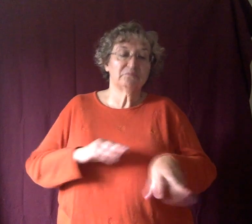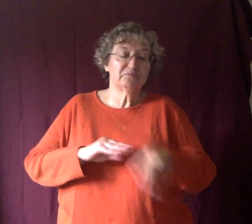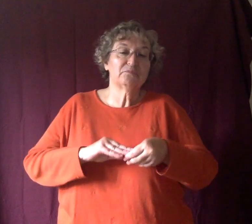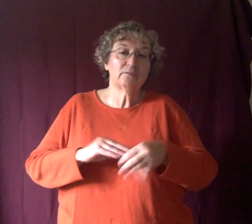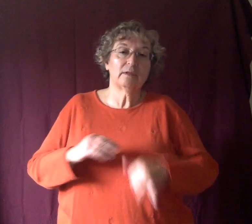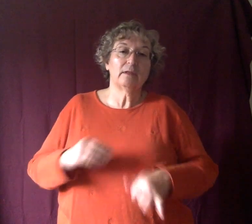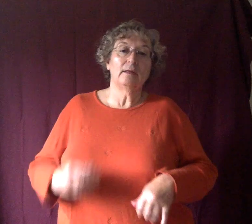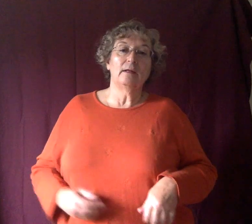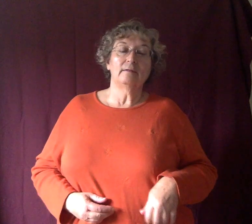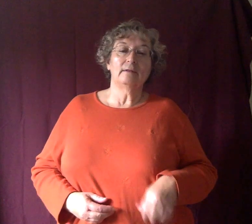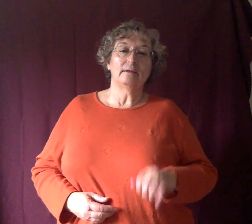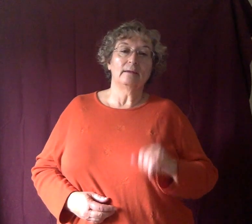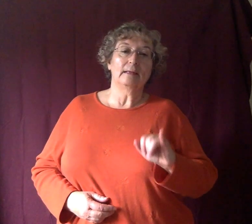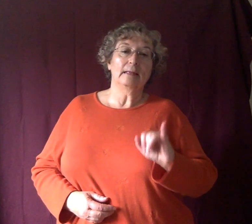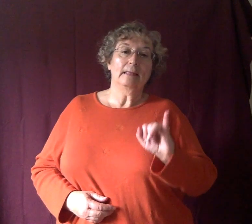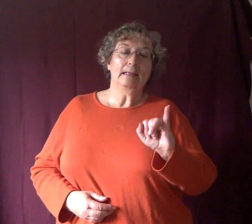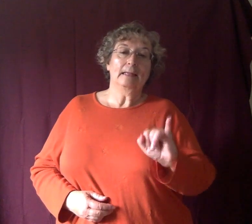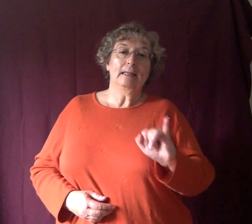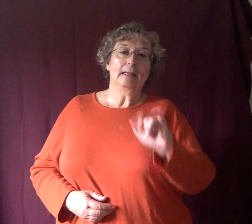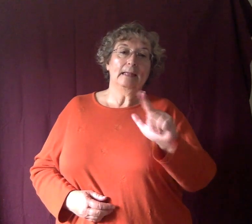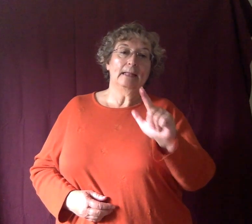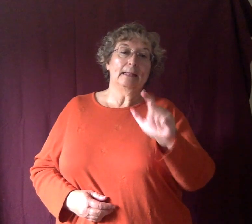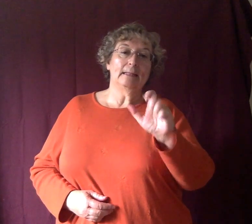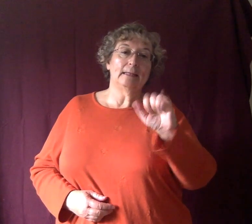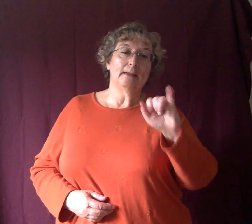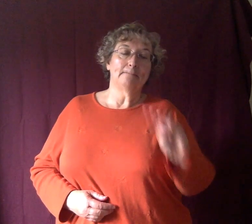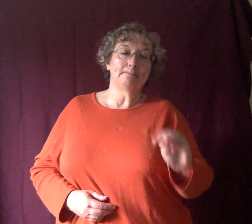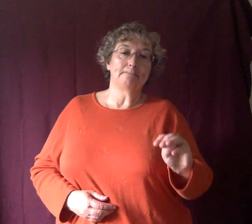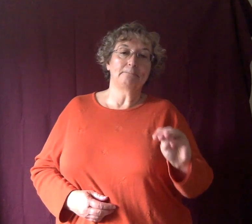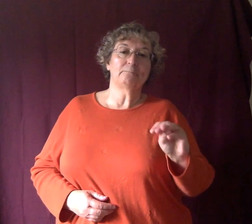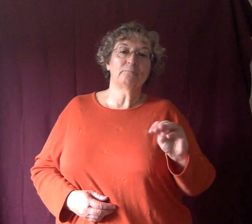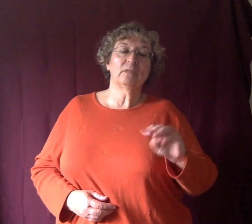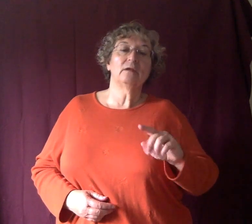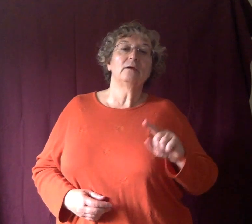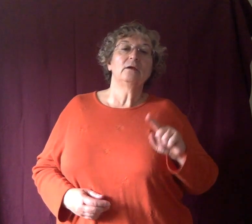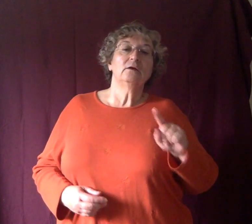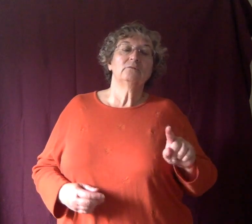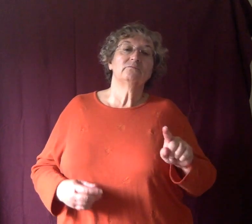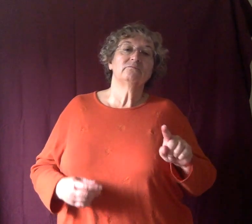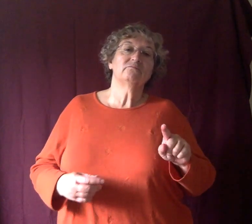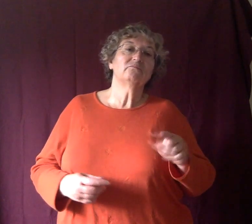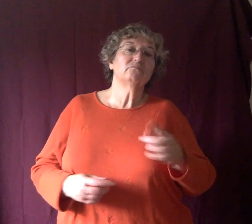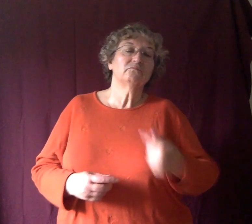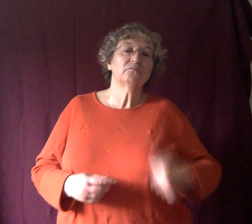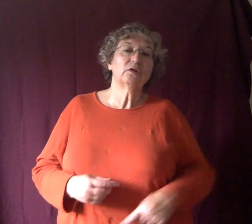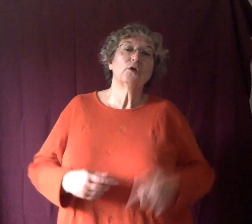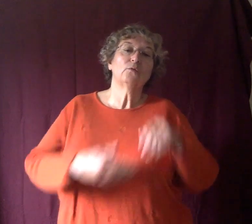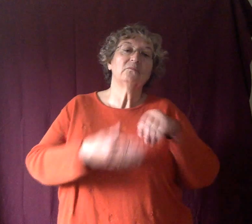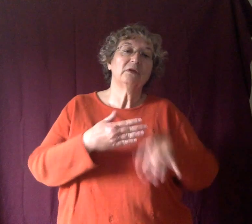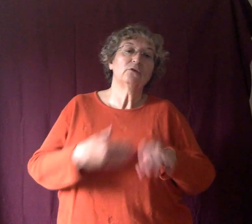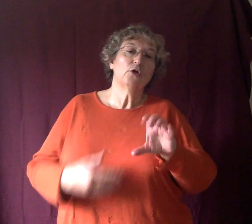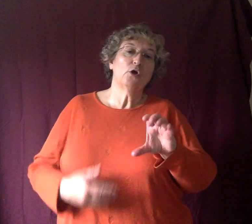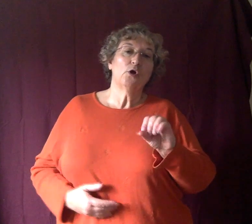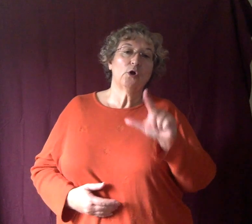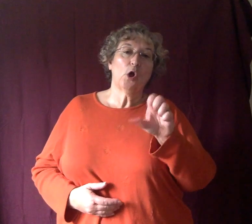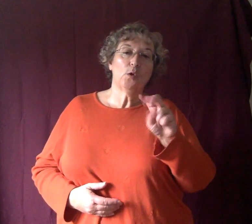connected to the final portion of your digestive system, known as, sometimes referred to as the colon. In the ileum, we're not going to find a lot